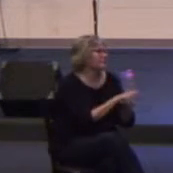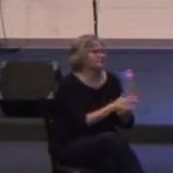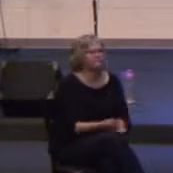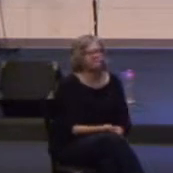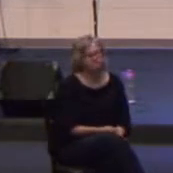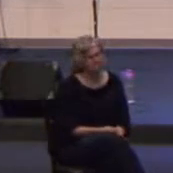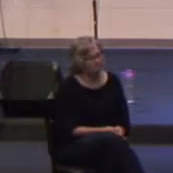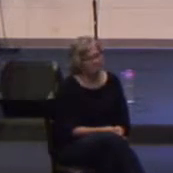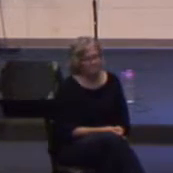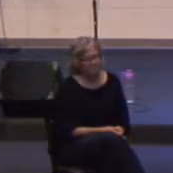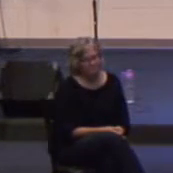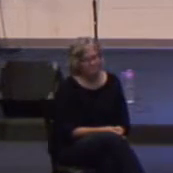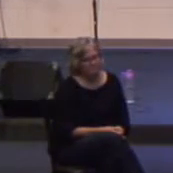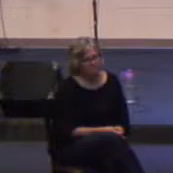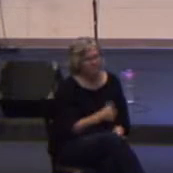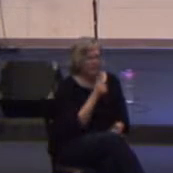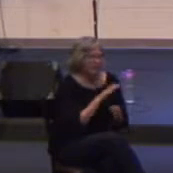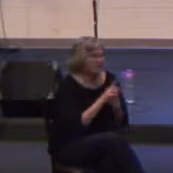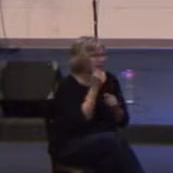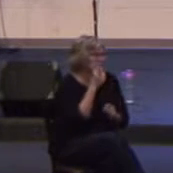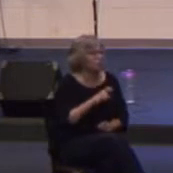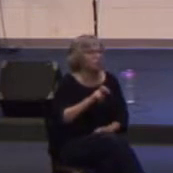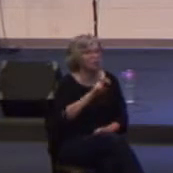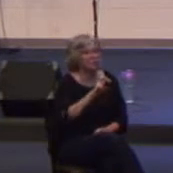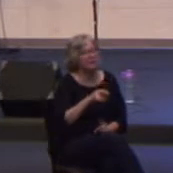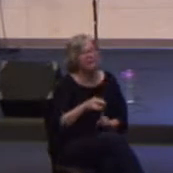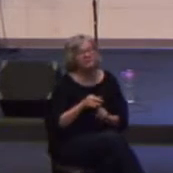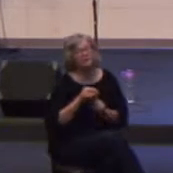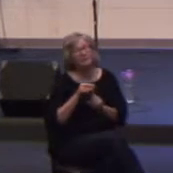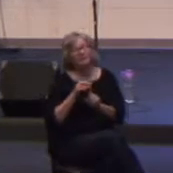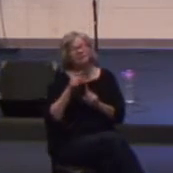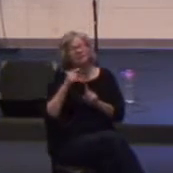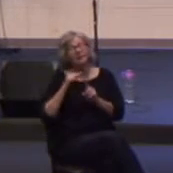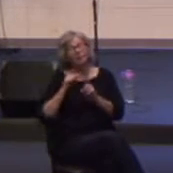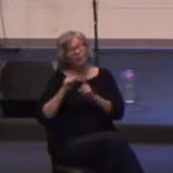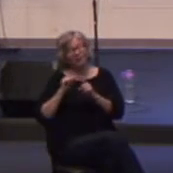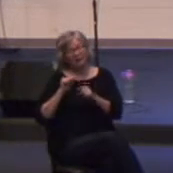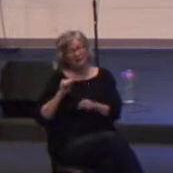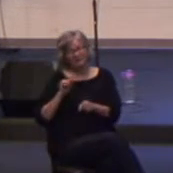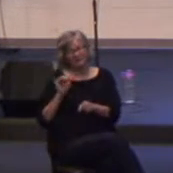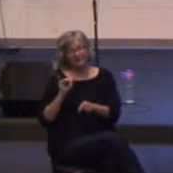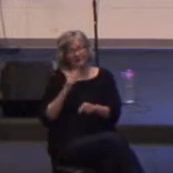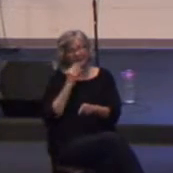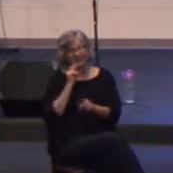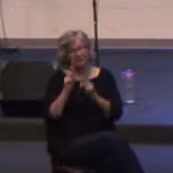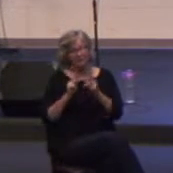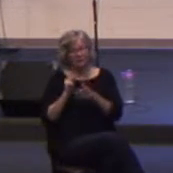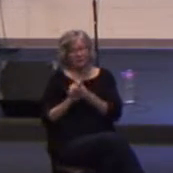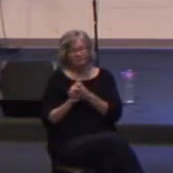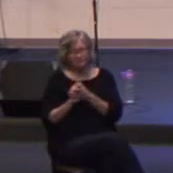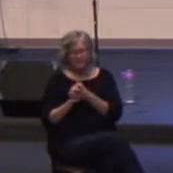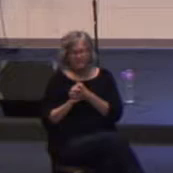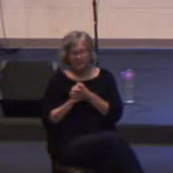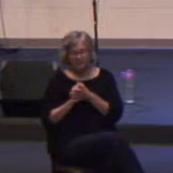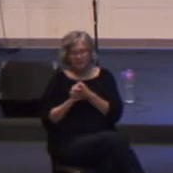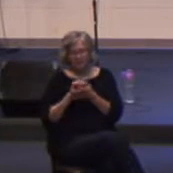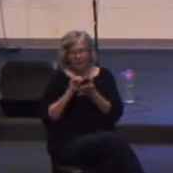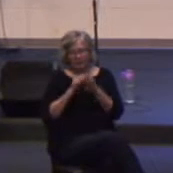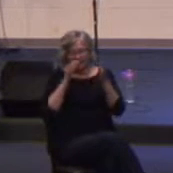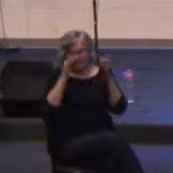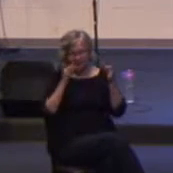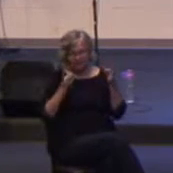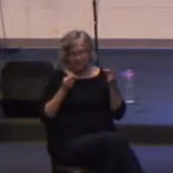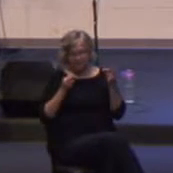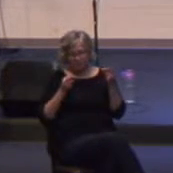whole journey, especially when, like the Israelites, the decision we made is a decision to change course after